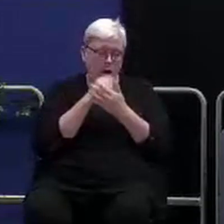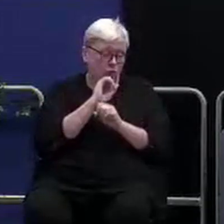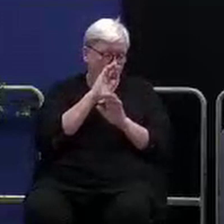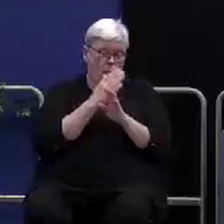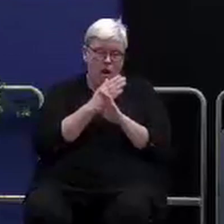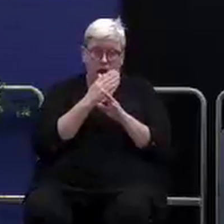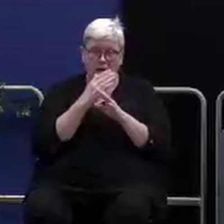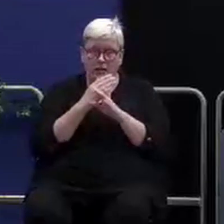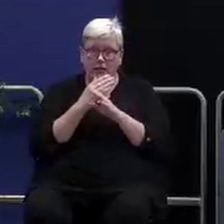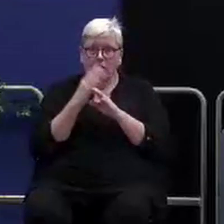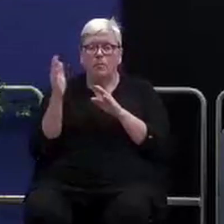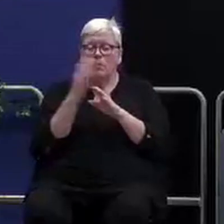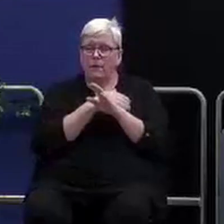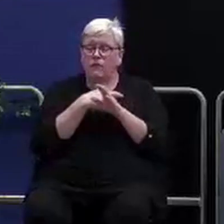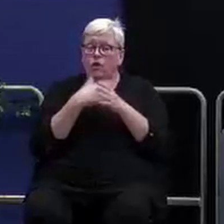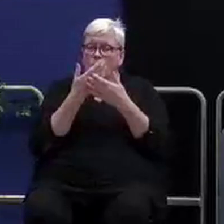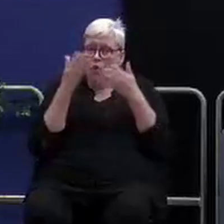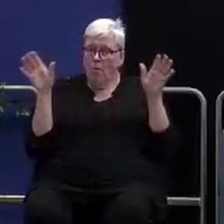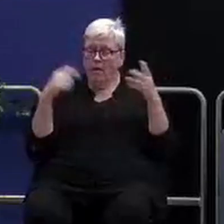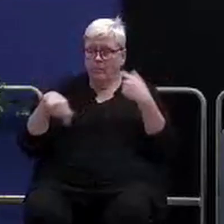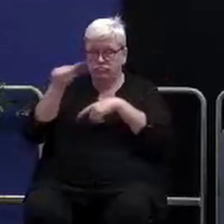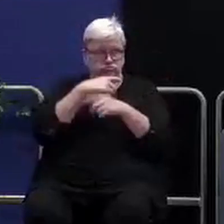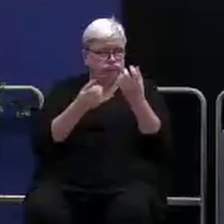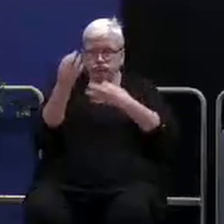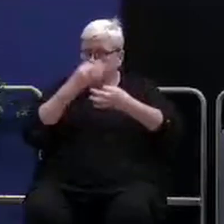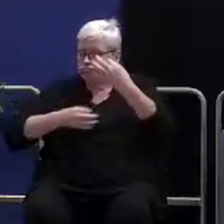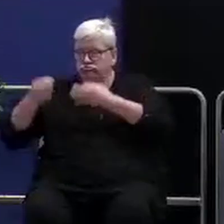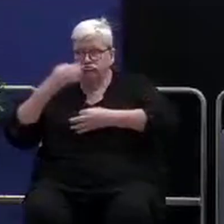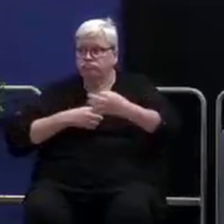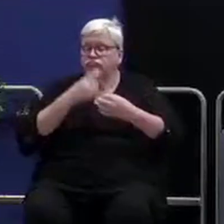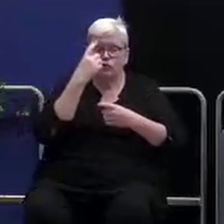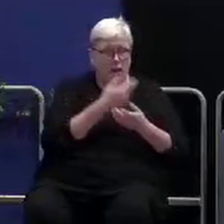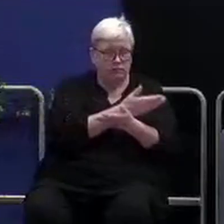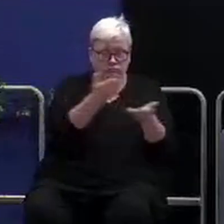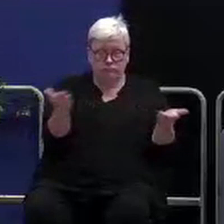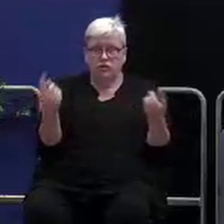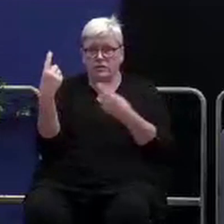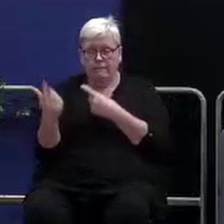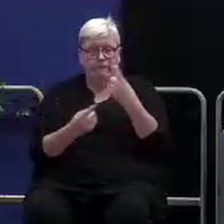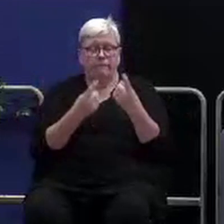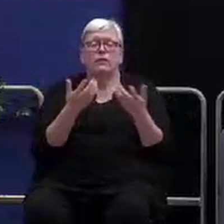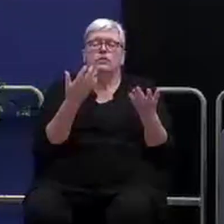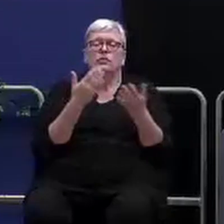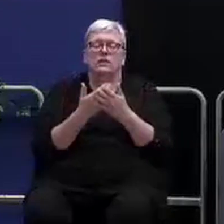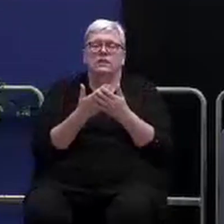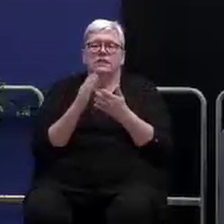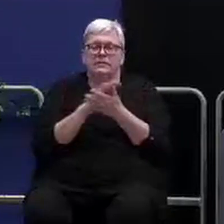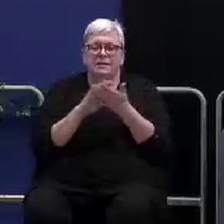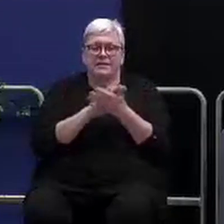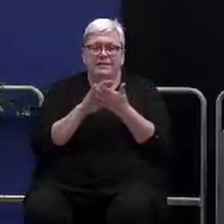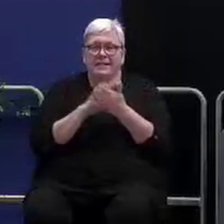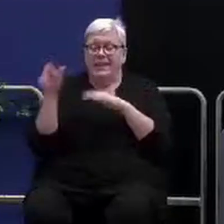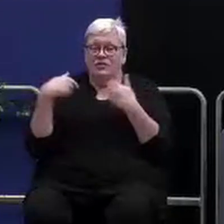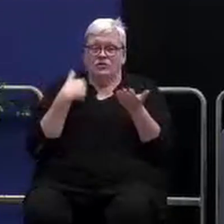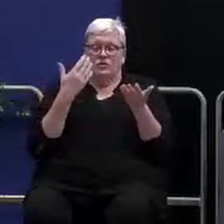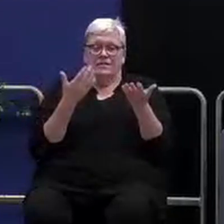works before we open it up and give you guys an opportunity to ask the questions you've got. Which brings me to